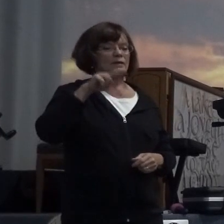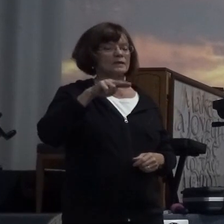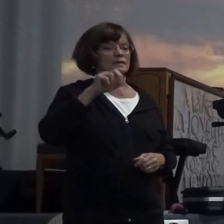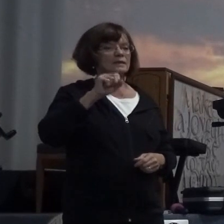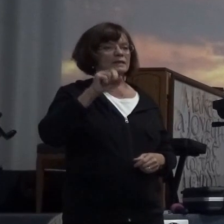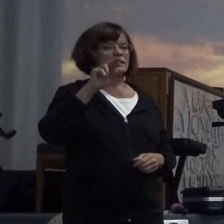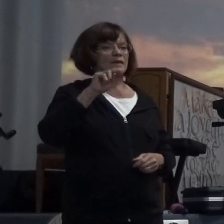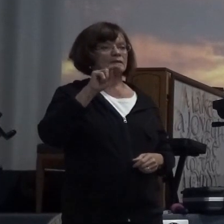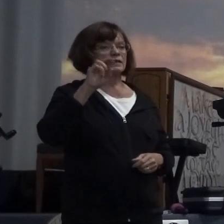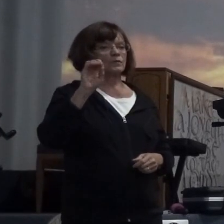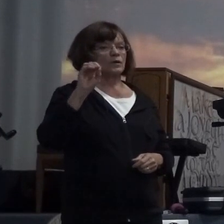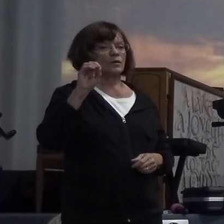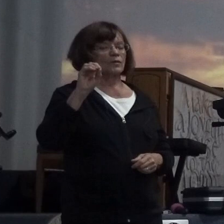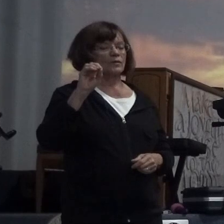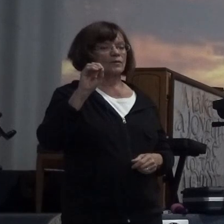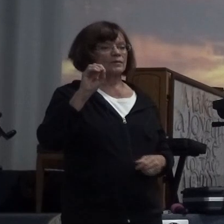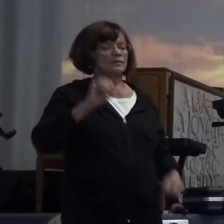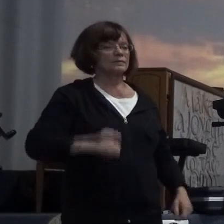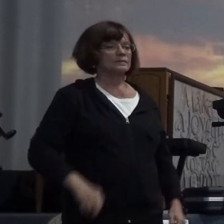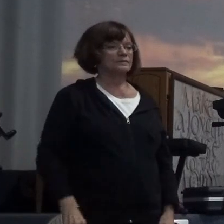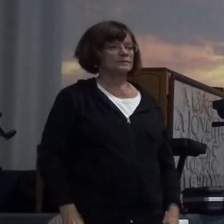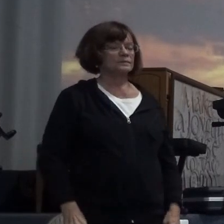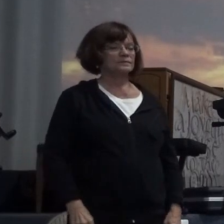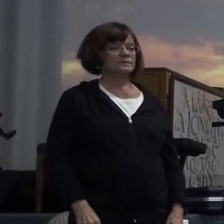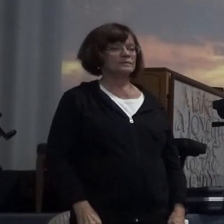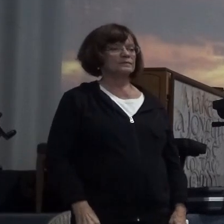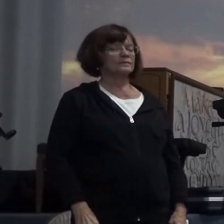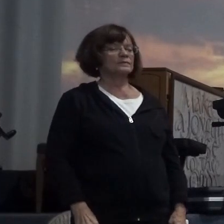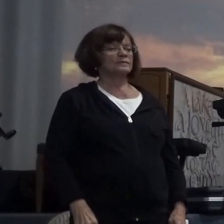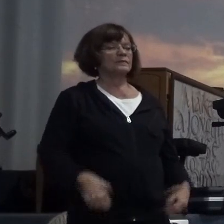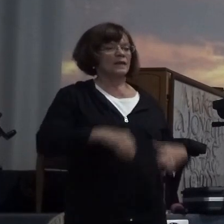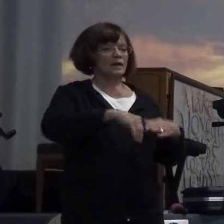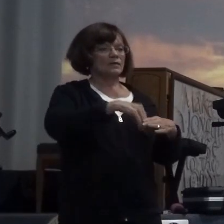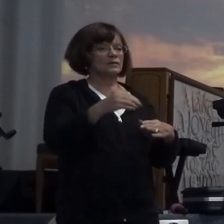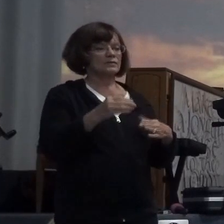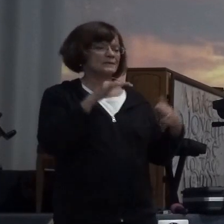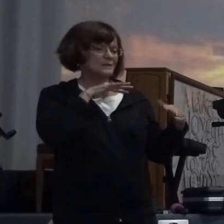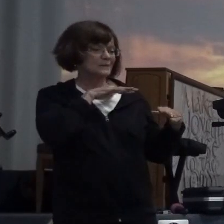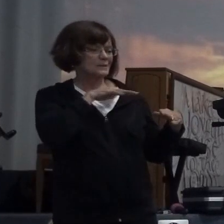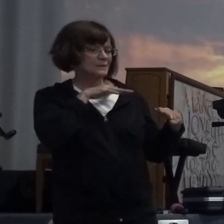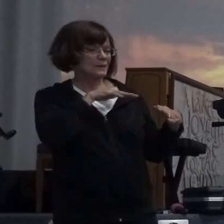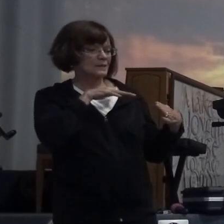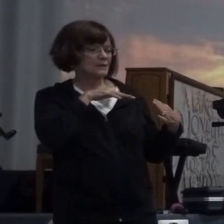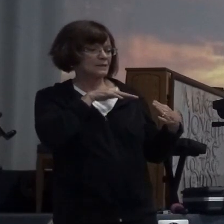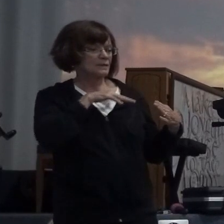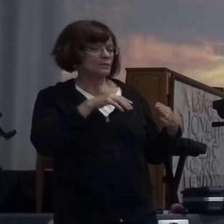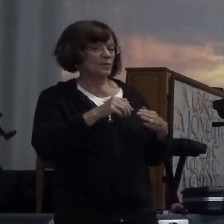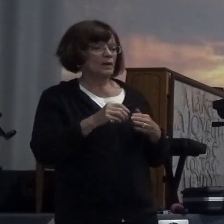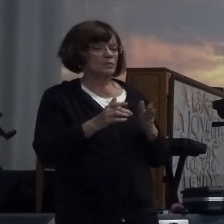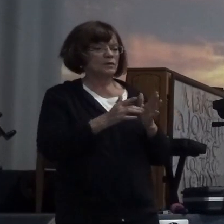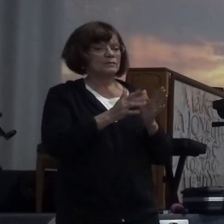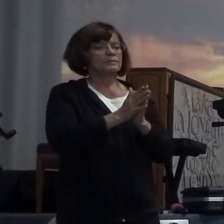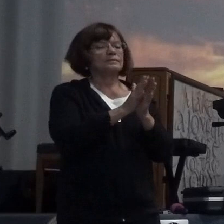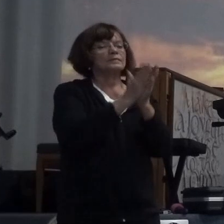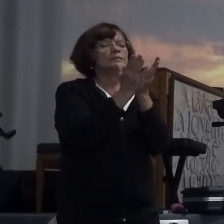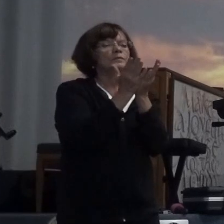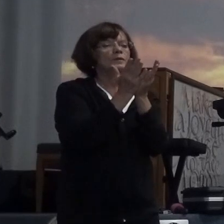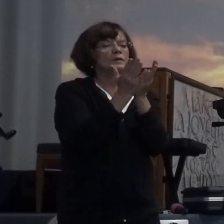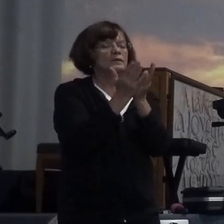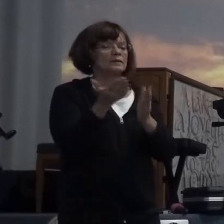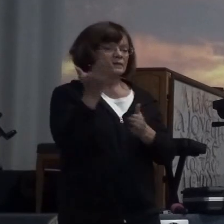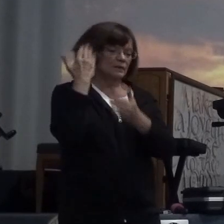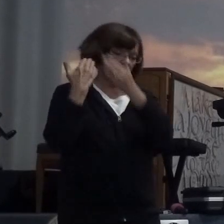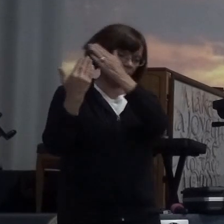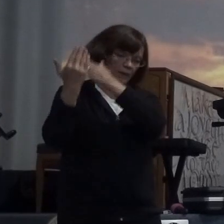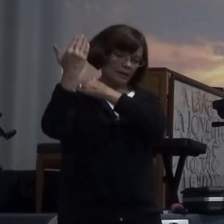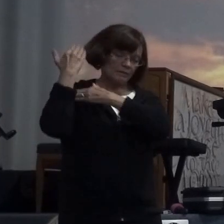So I've got a little background. I'll read for you. This comes out of the John MacArthur Study Bible, and it just gives a little background in history of what was